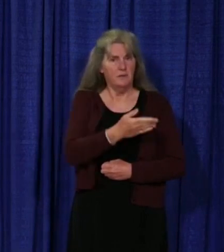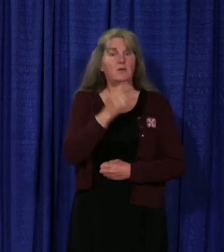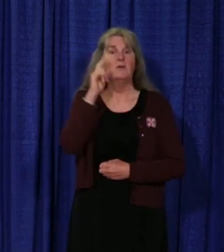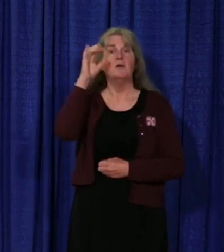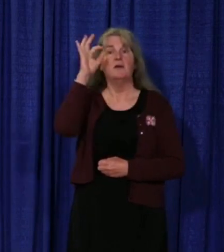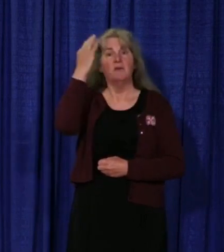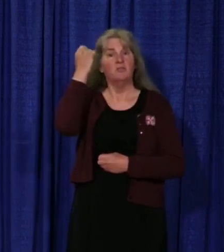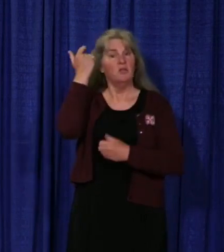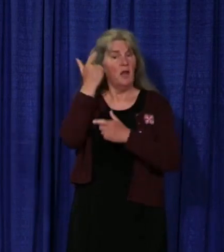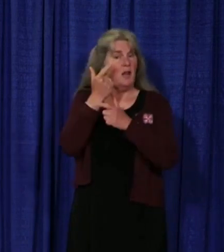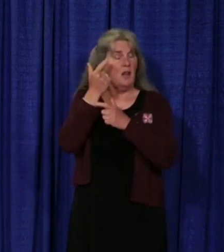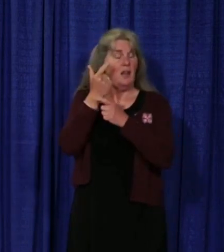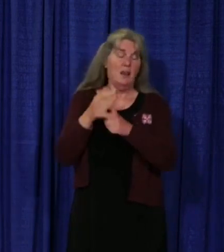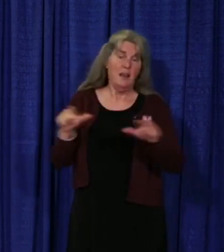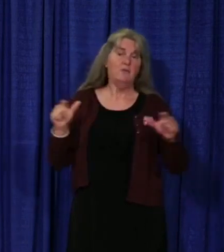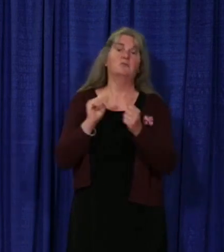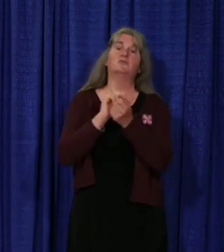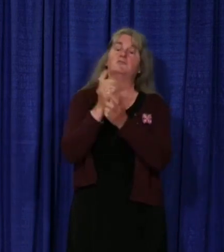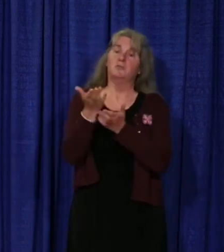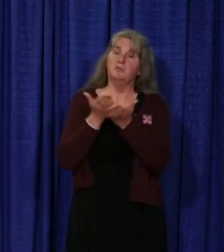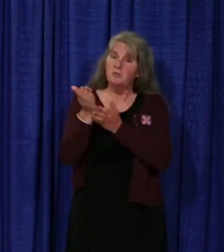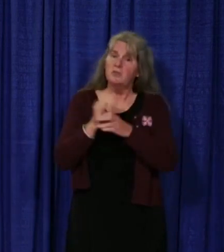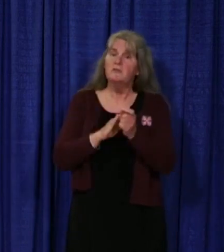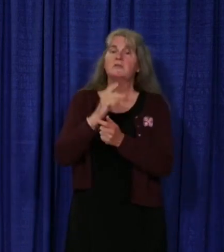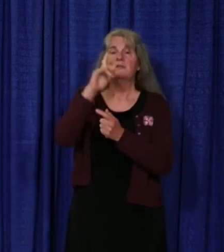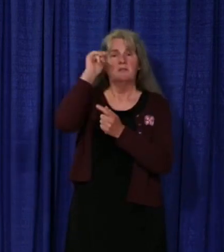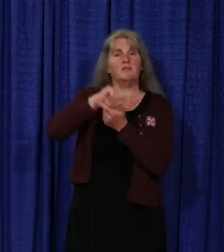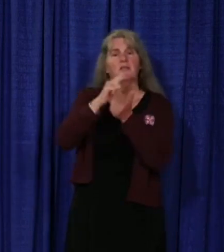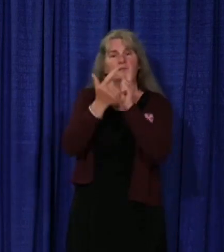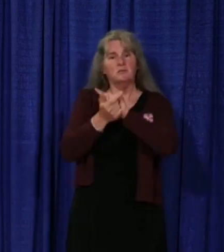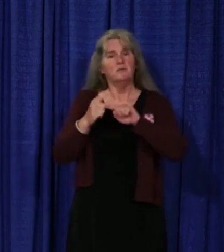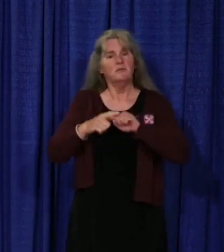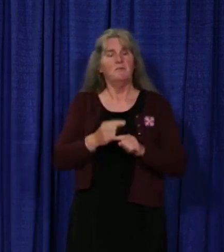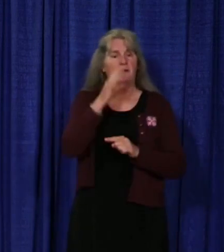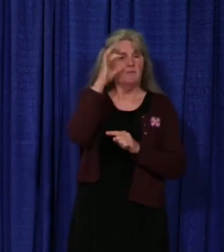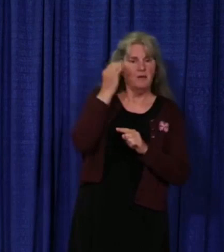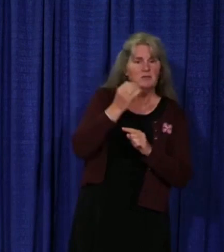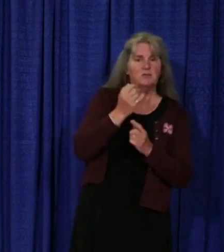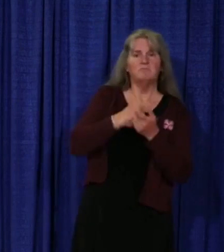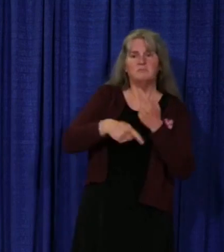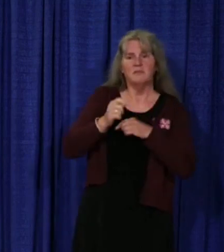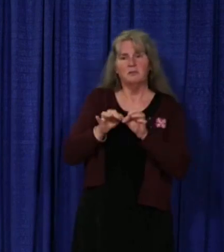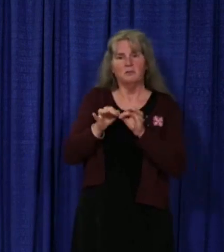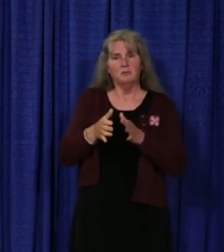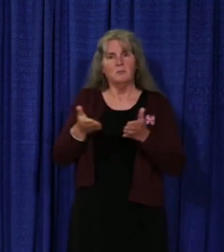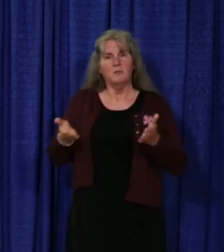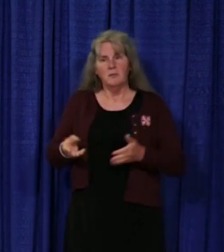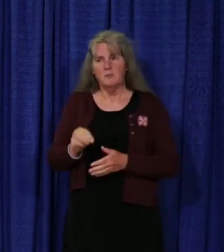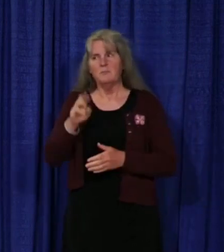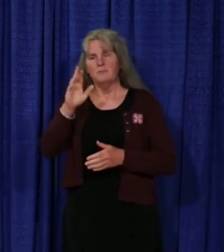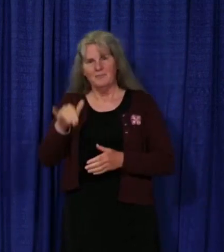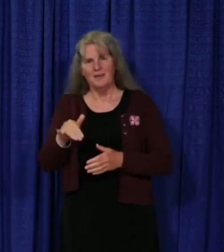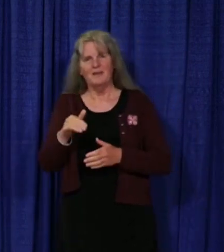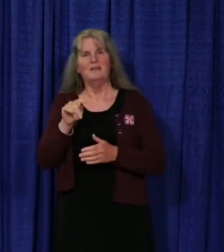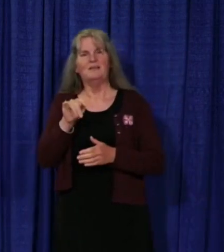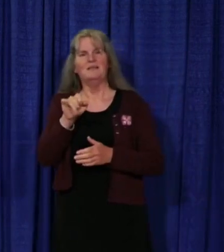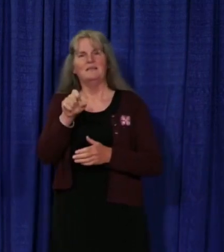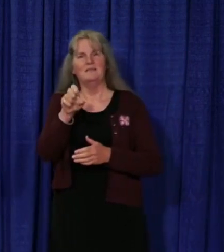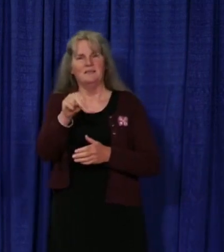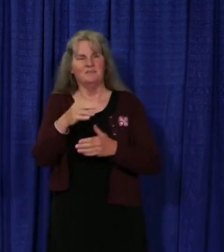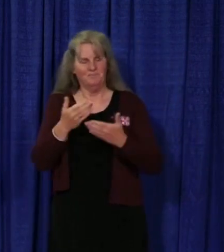Language Services Directorate, who will translate any questions from French-speaking journalists, and our sign language interpretation is provided by Mary